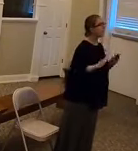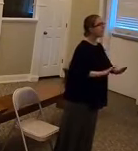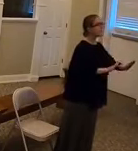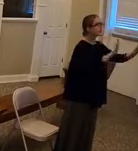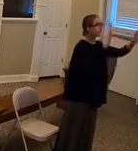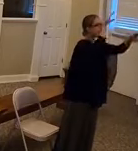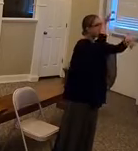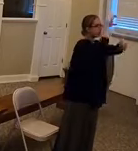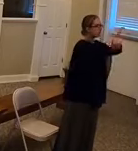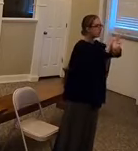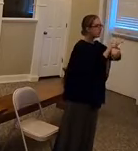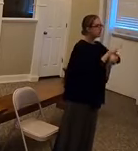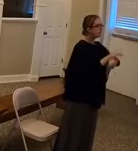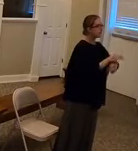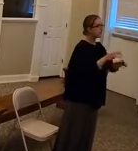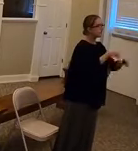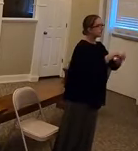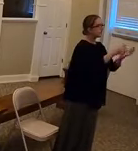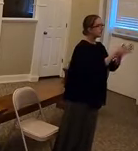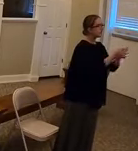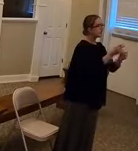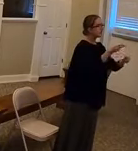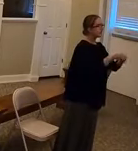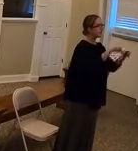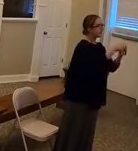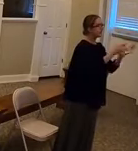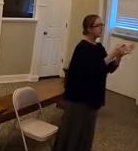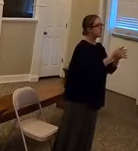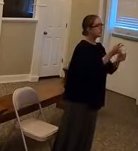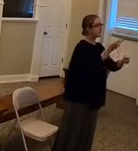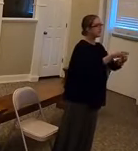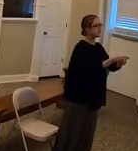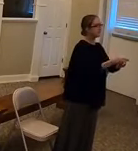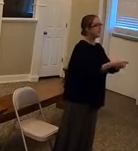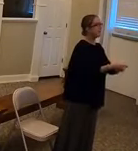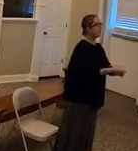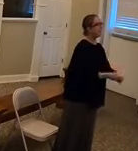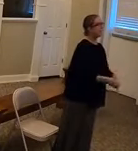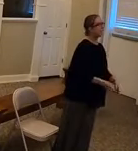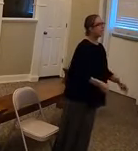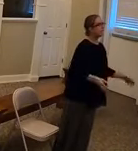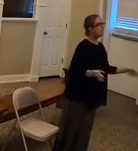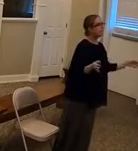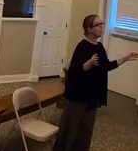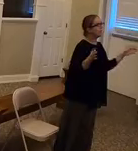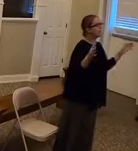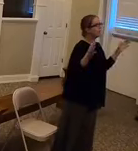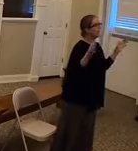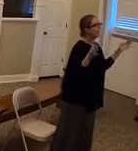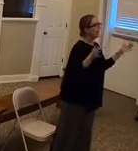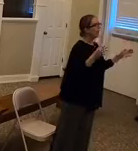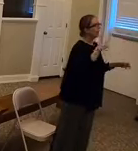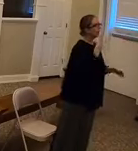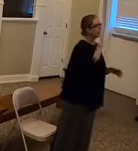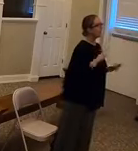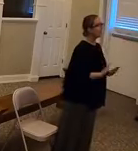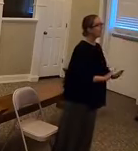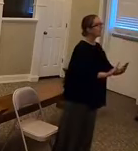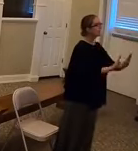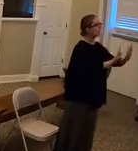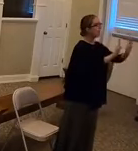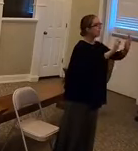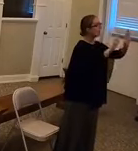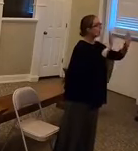Lift him up, church, in Jesus' name, in Jesus' name. Oh, he said, if I be lifted